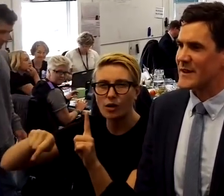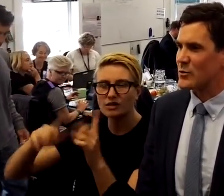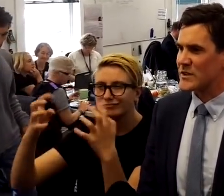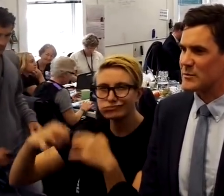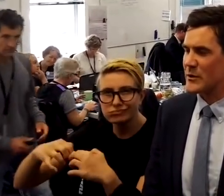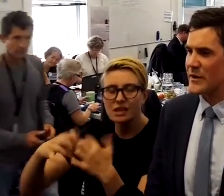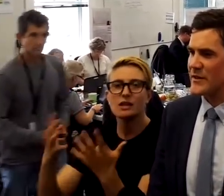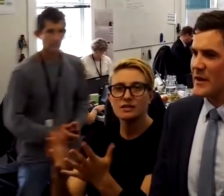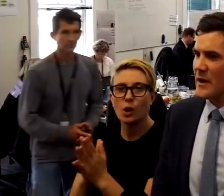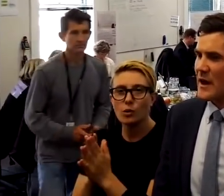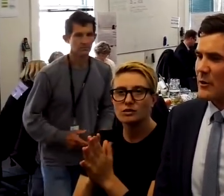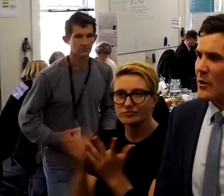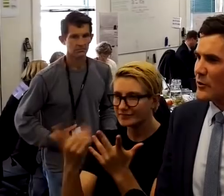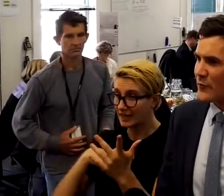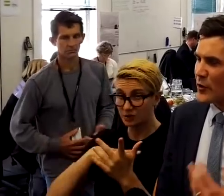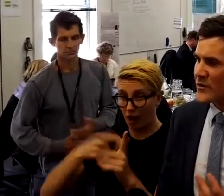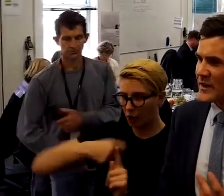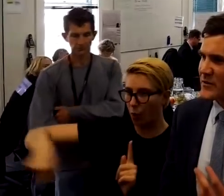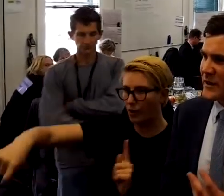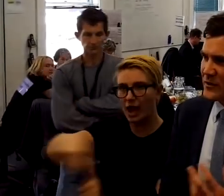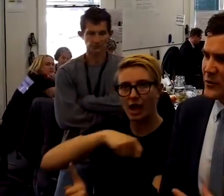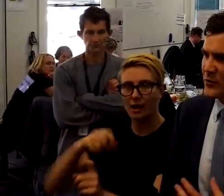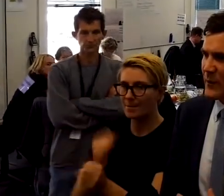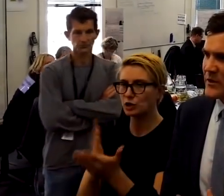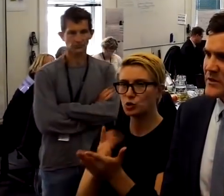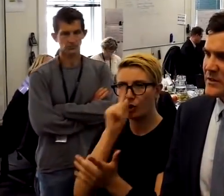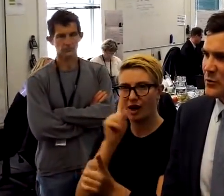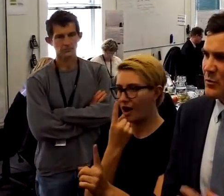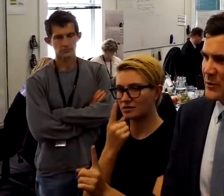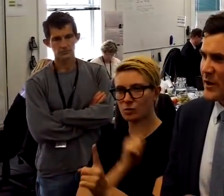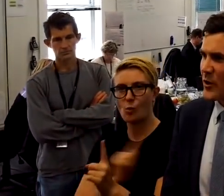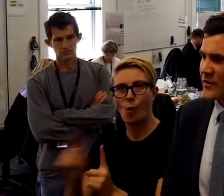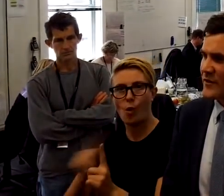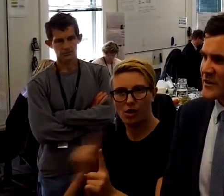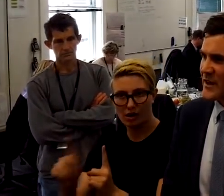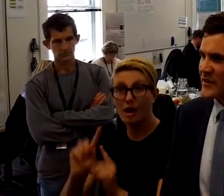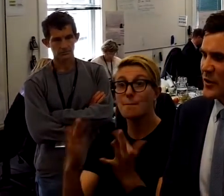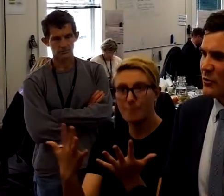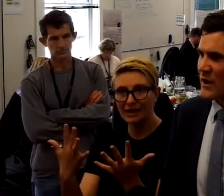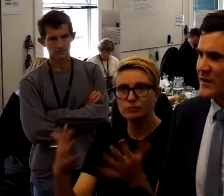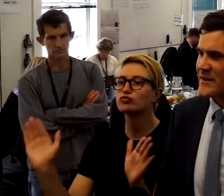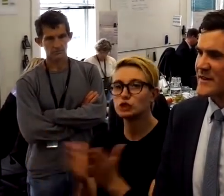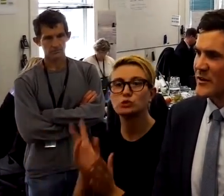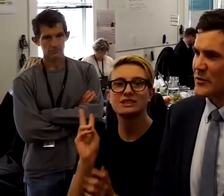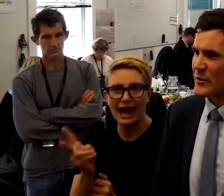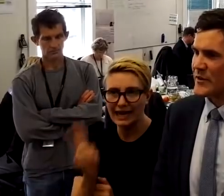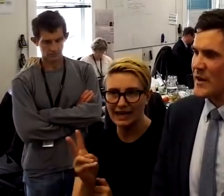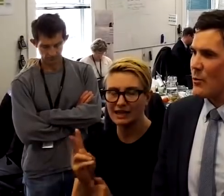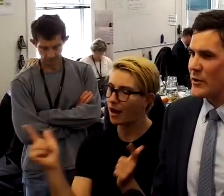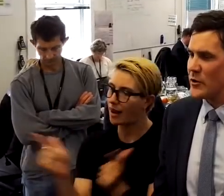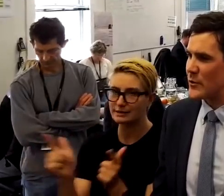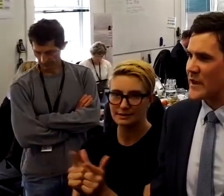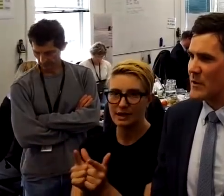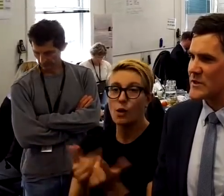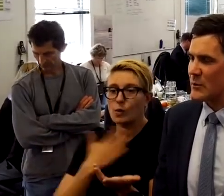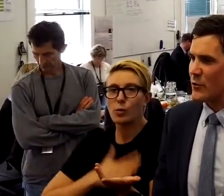probably single-digit buildings. We won't know the full extent of any internal damage until building owners have had a chance to go around and assess those buildings.